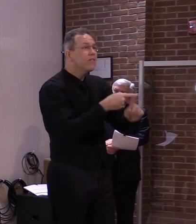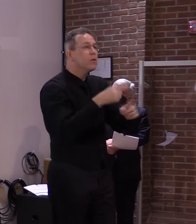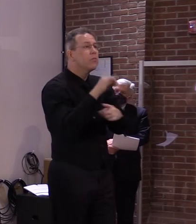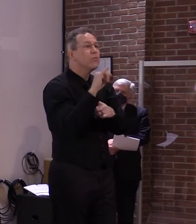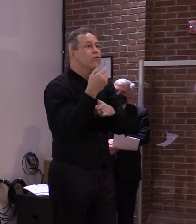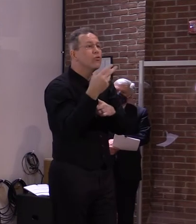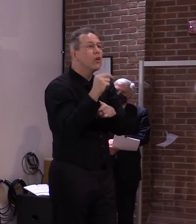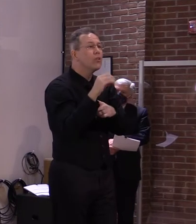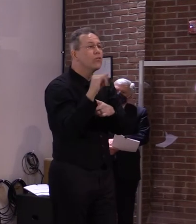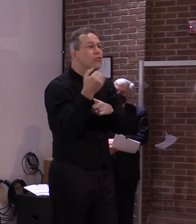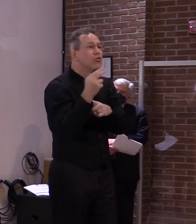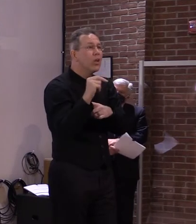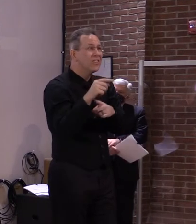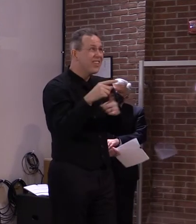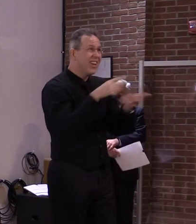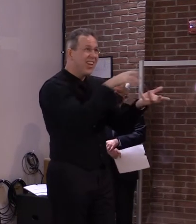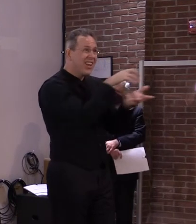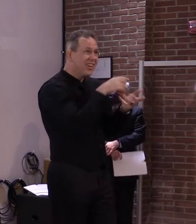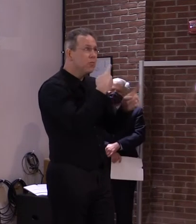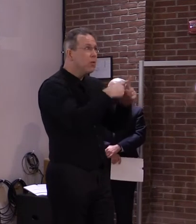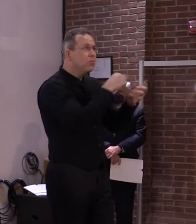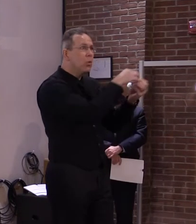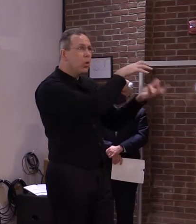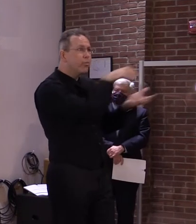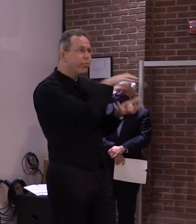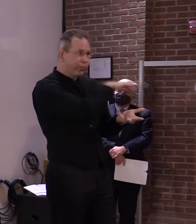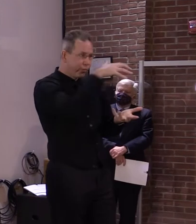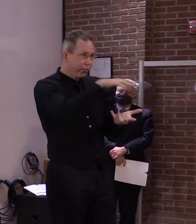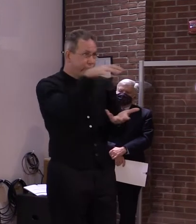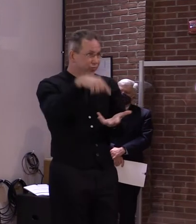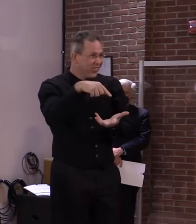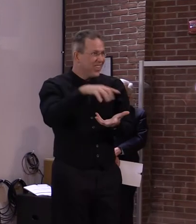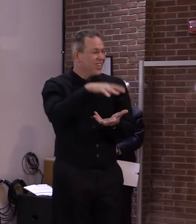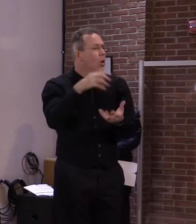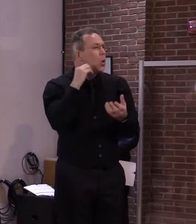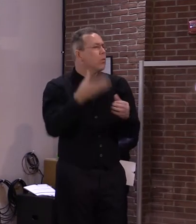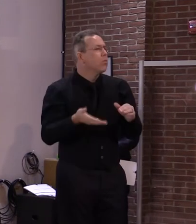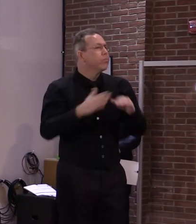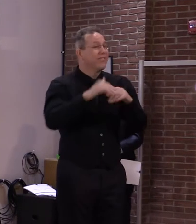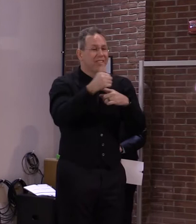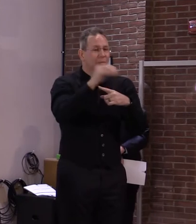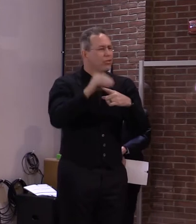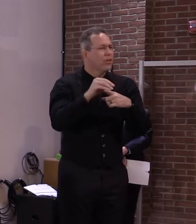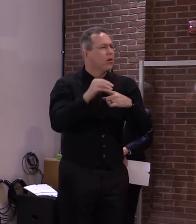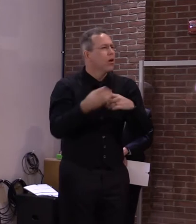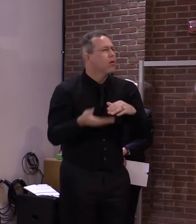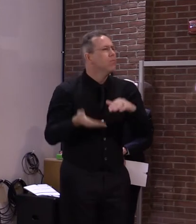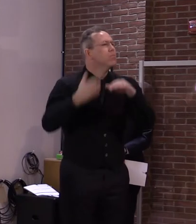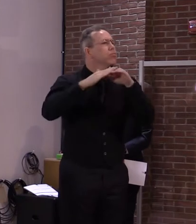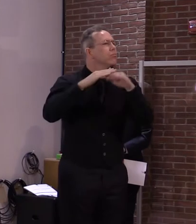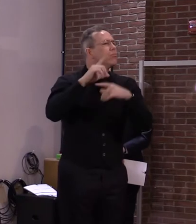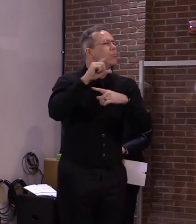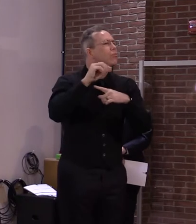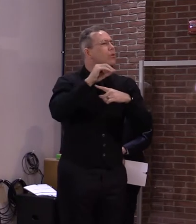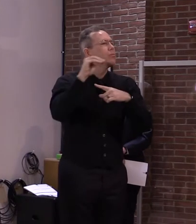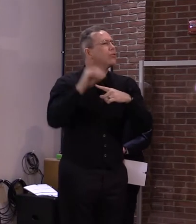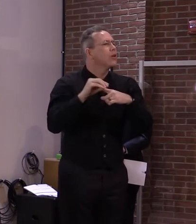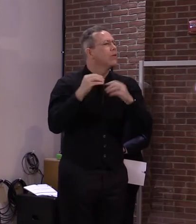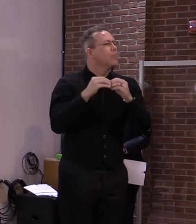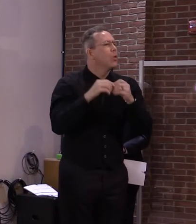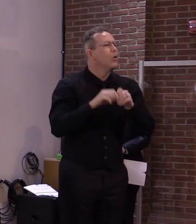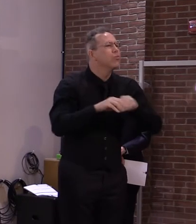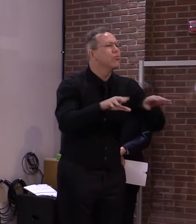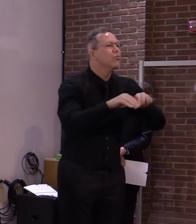seeking approval we're confident our pace will continue to accelerate and we'll get to 20 of the population much